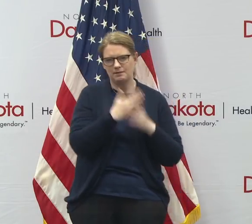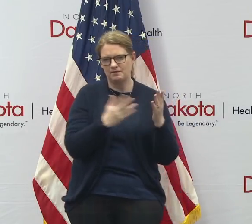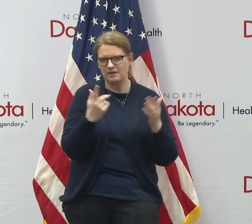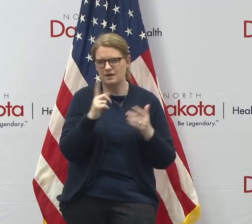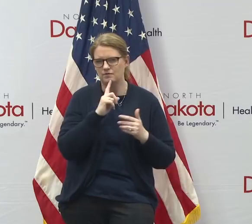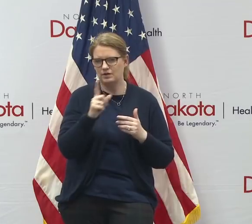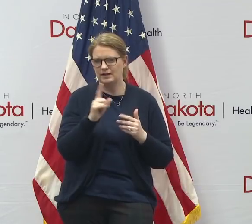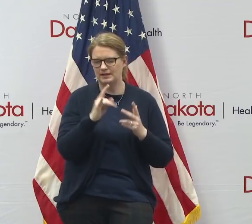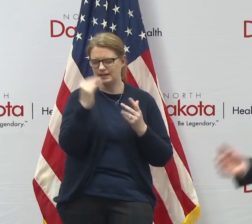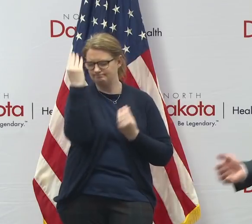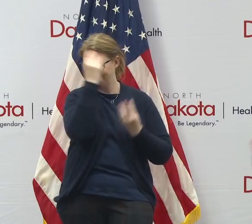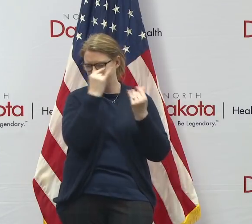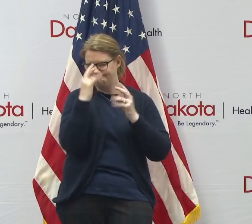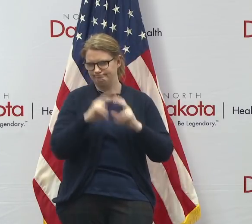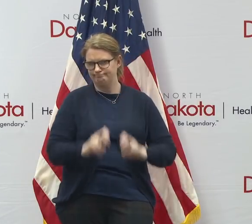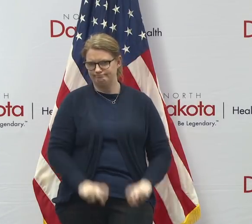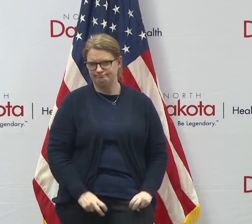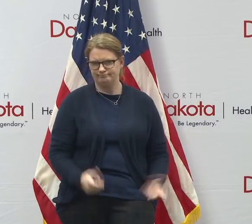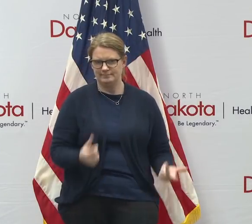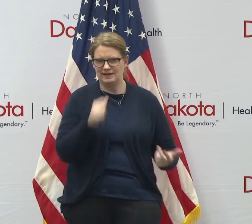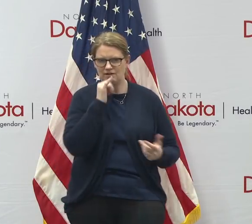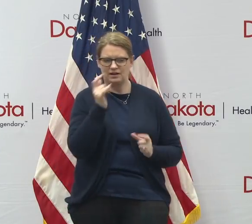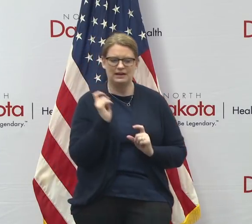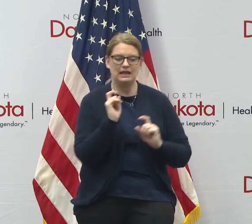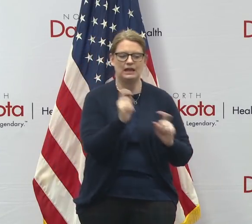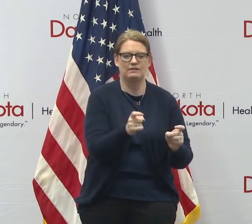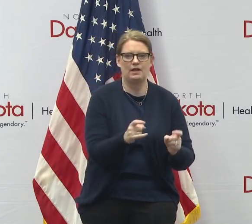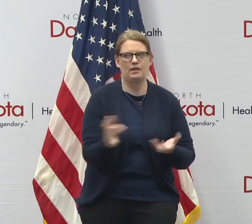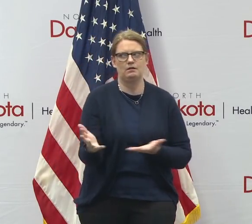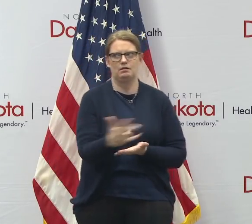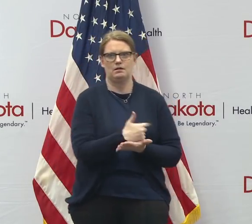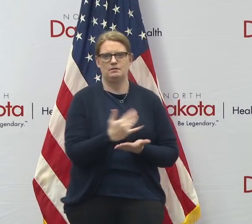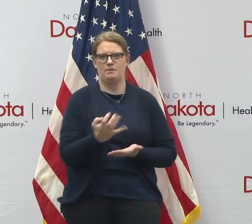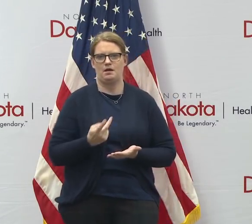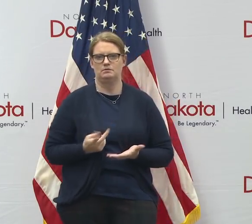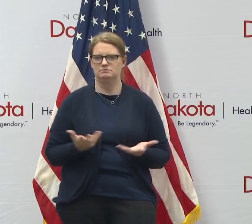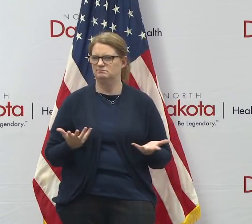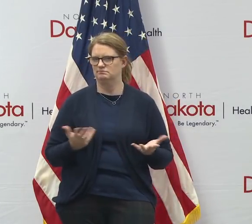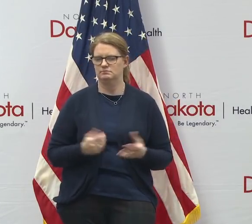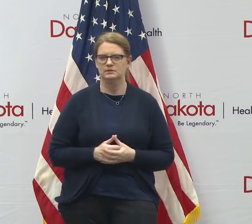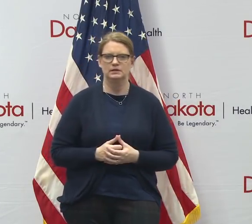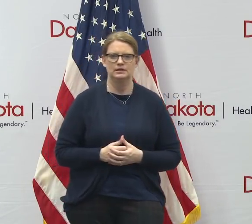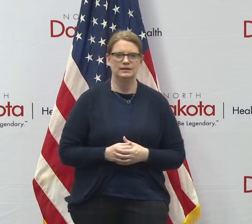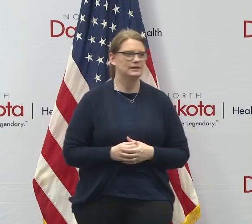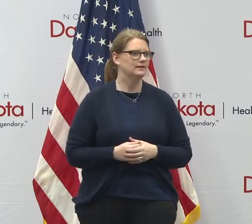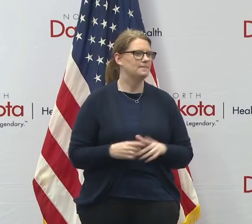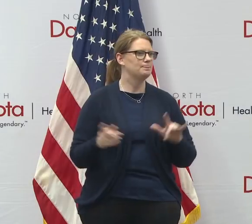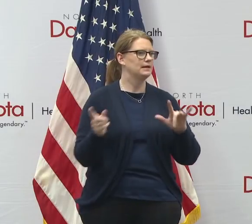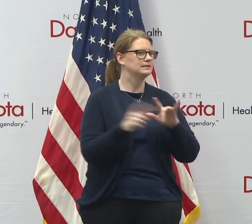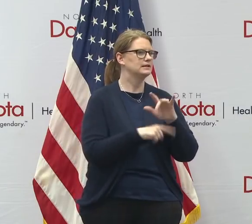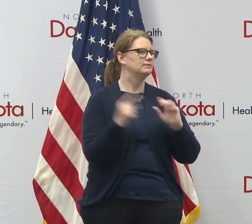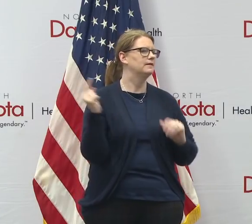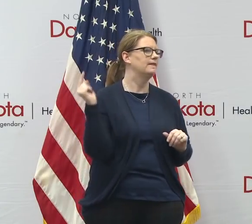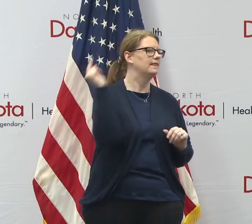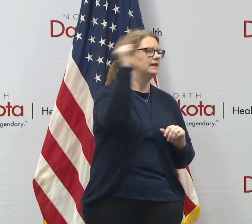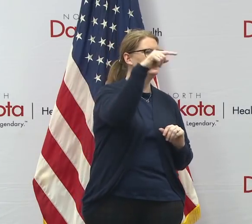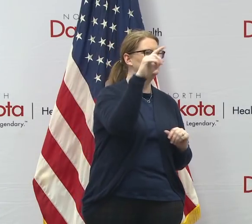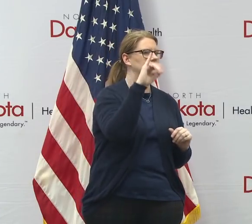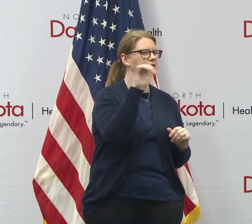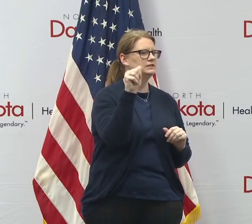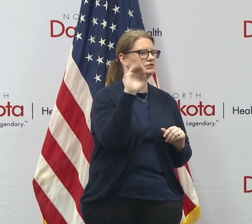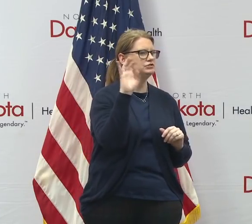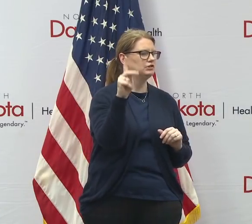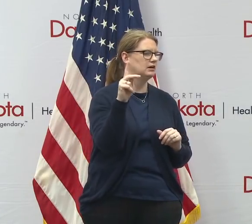to send it out so they can collect it back. Again, I'm skipping over you back to Jack Dura, Bismarck